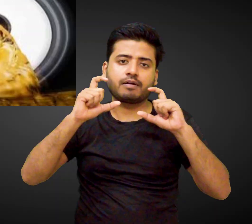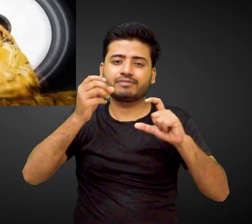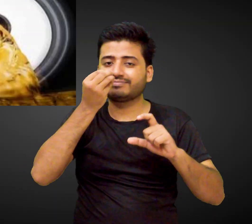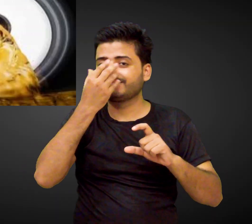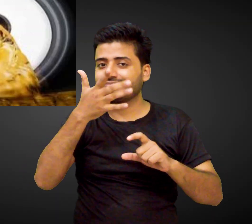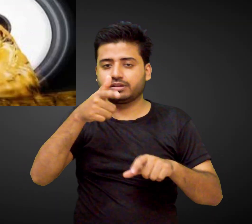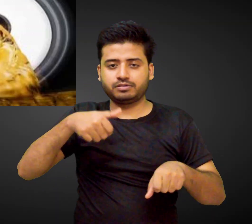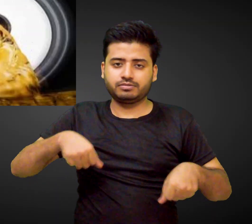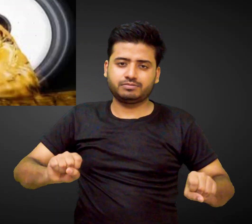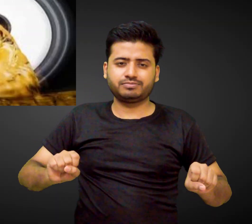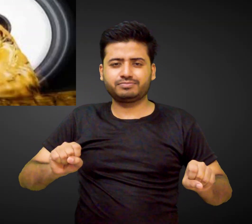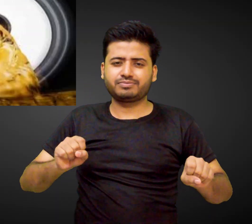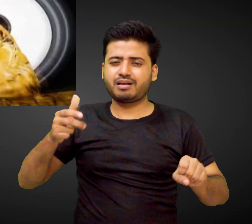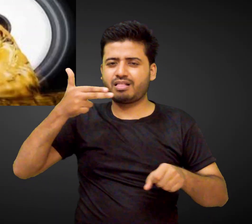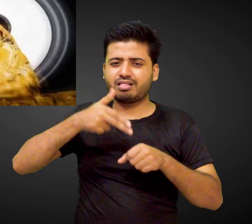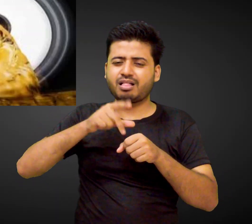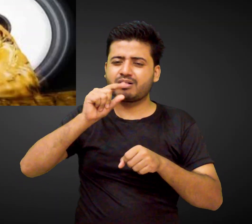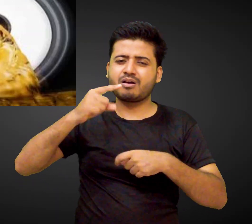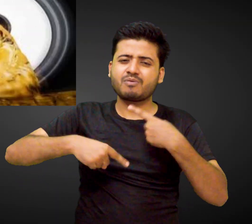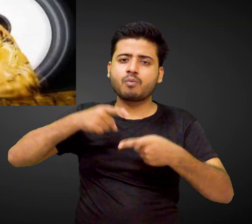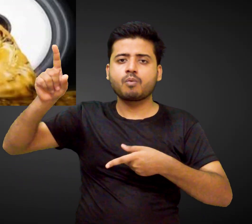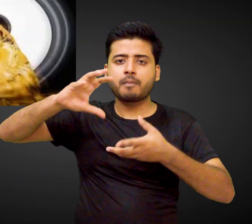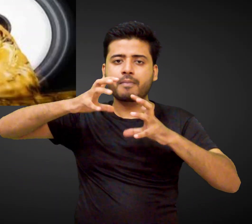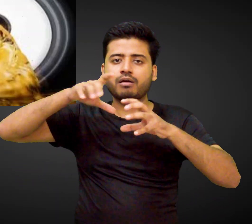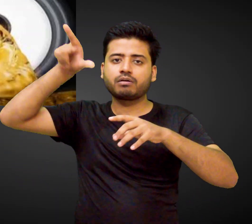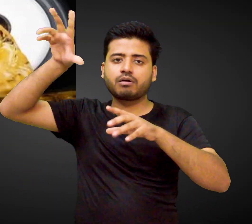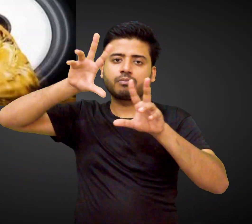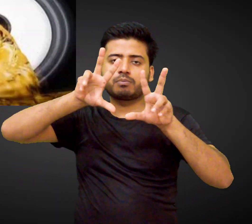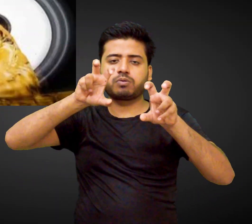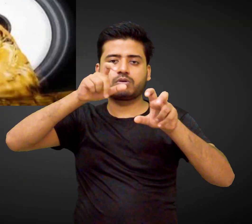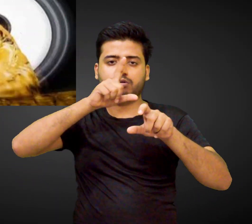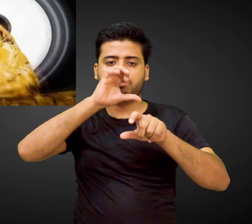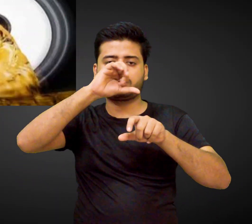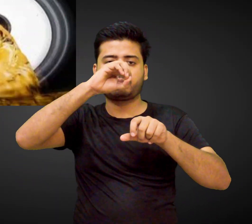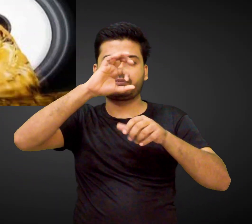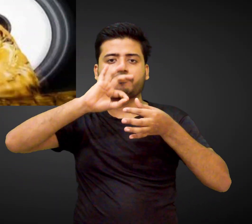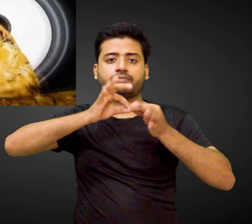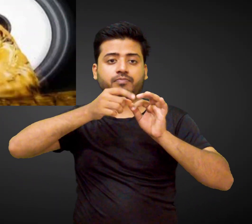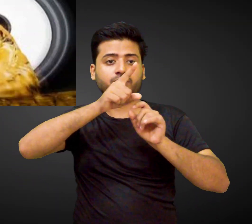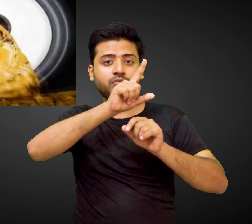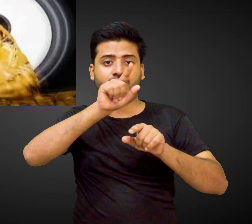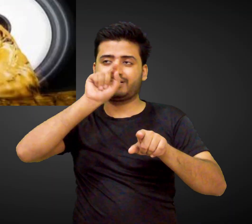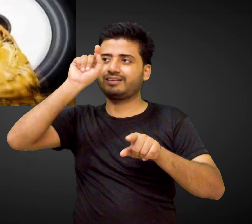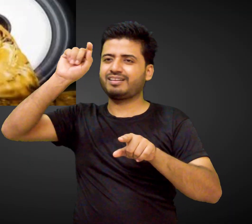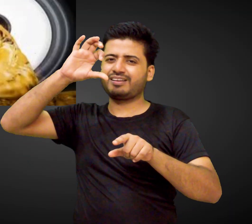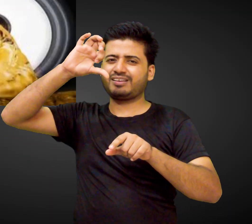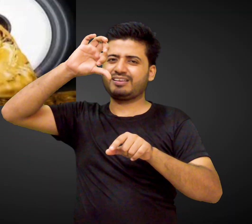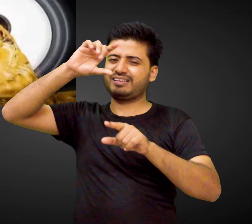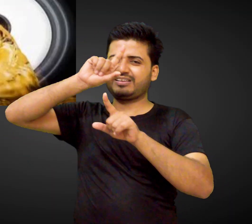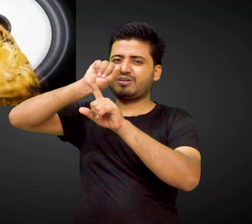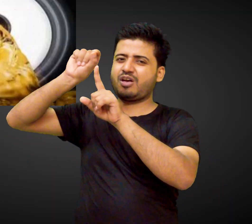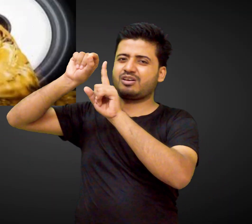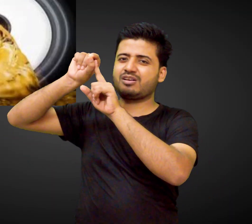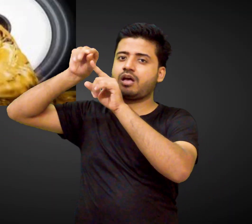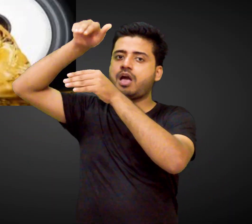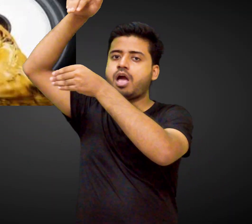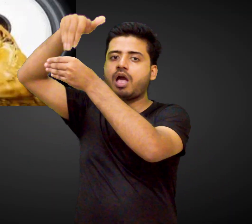diesel, you must consider that prices vary by location and fluctuate daily based on factors like international crude oil prices,